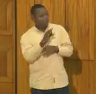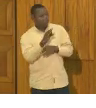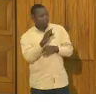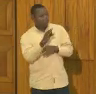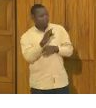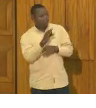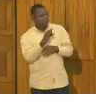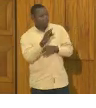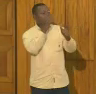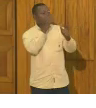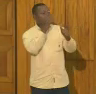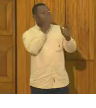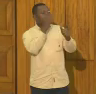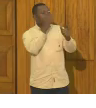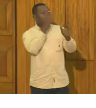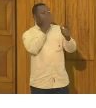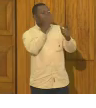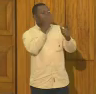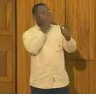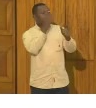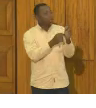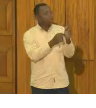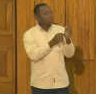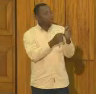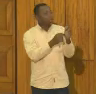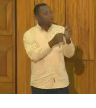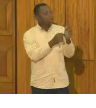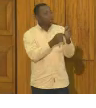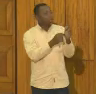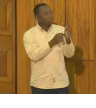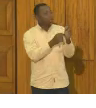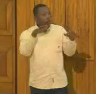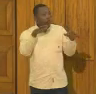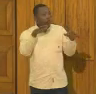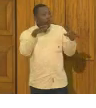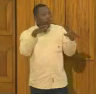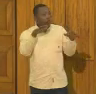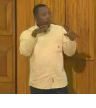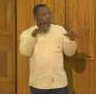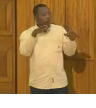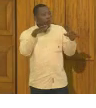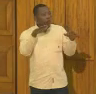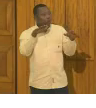showing it was the most impactful characteristics of HIV